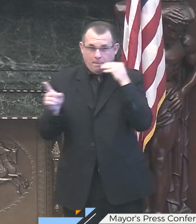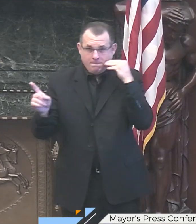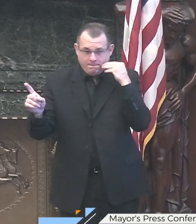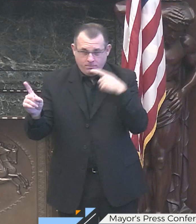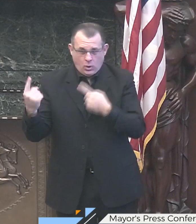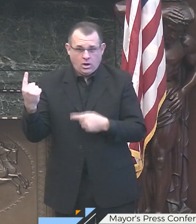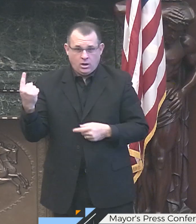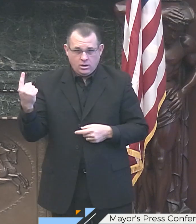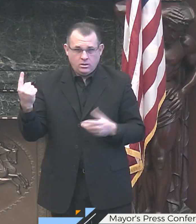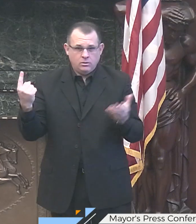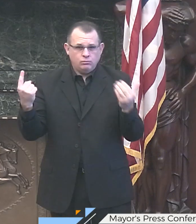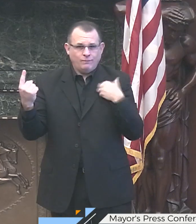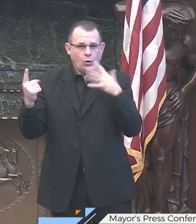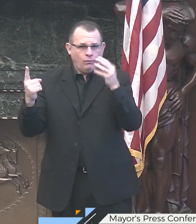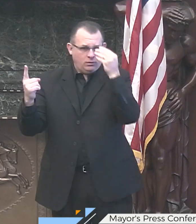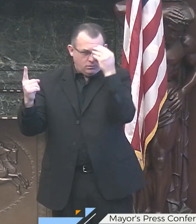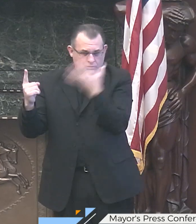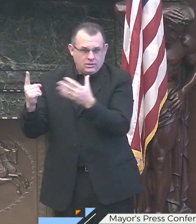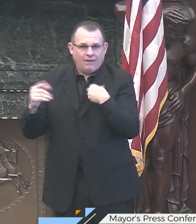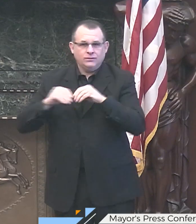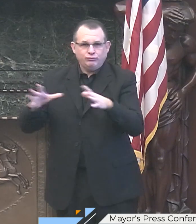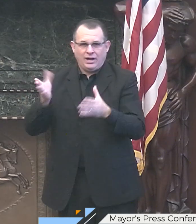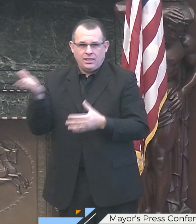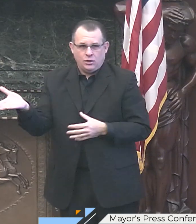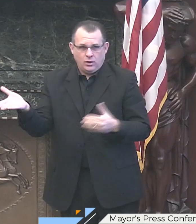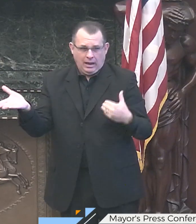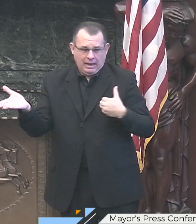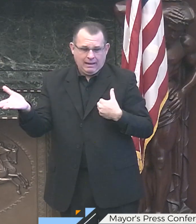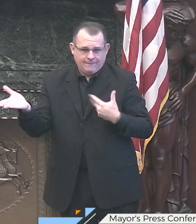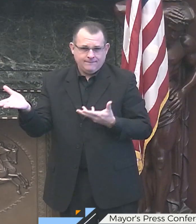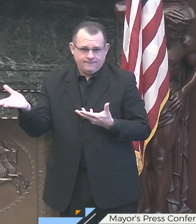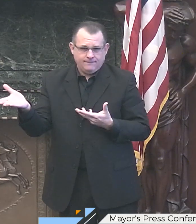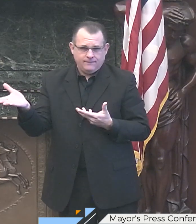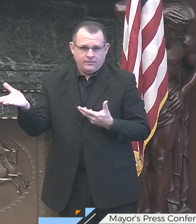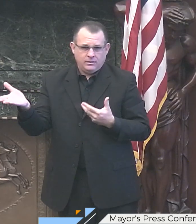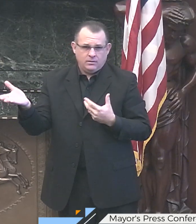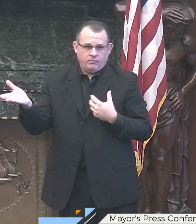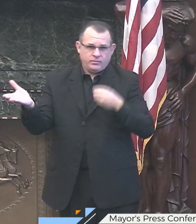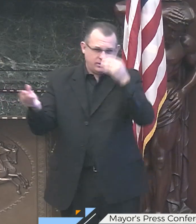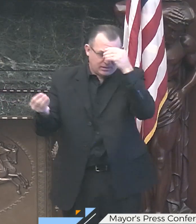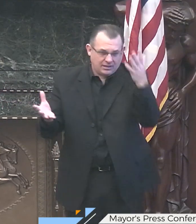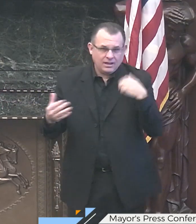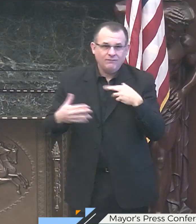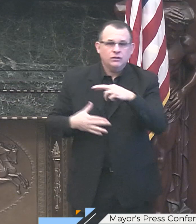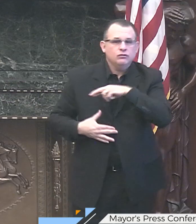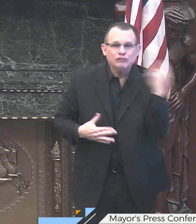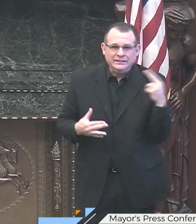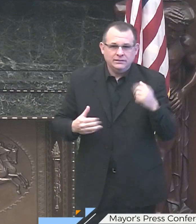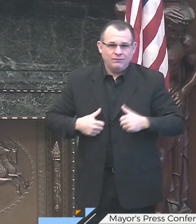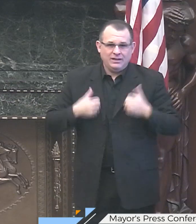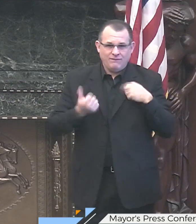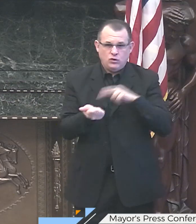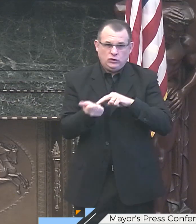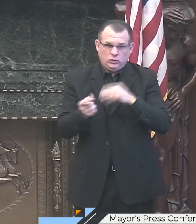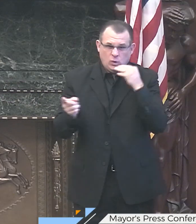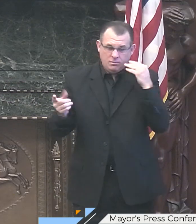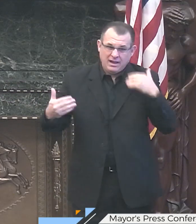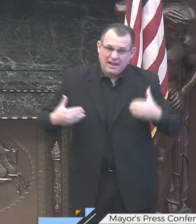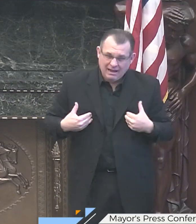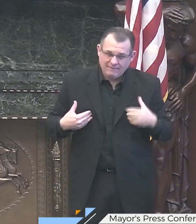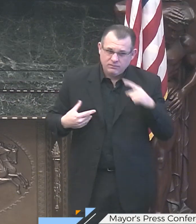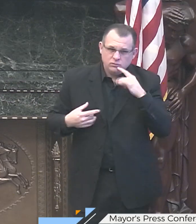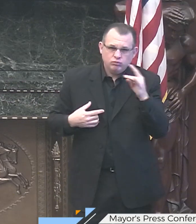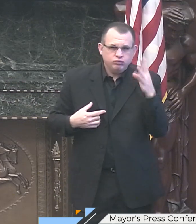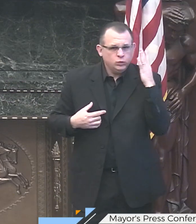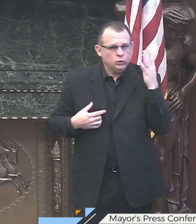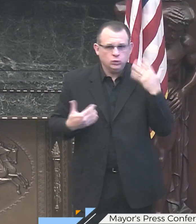outbreak. This really emphasizes the risk to nursing homes and nursing home residents. These are the most vulnerable people in this epidemic